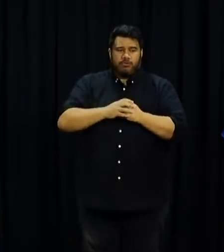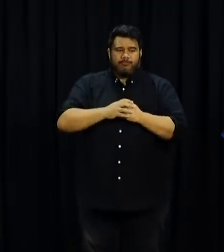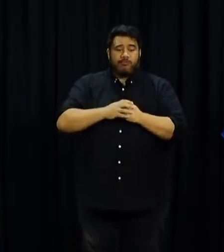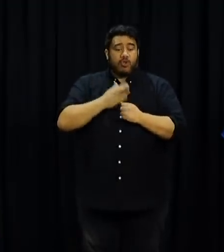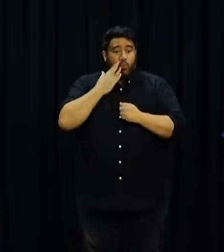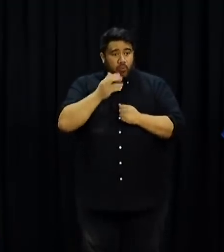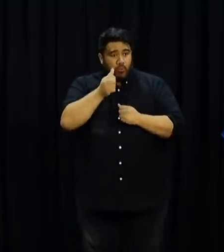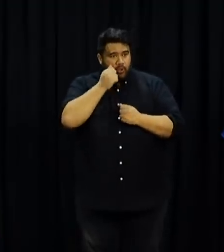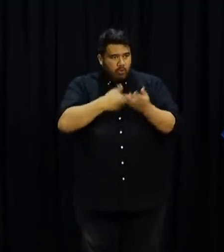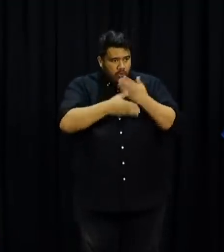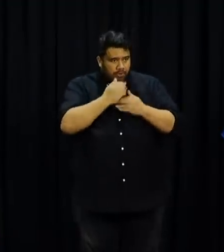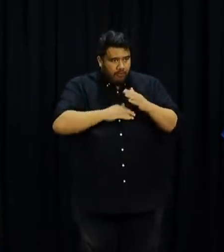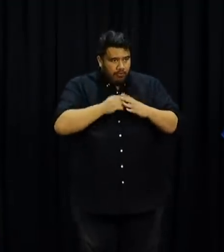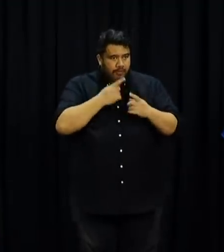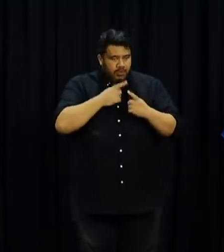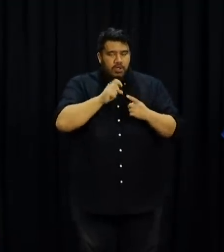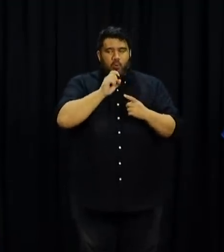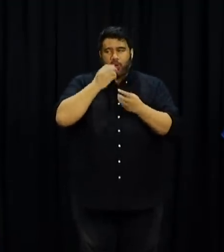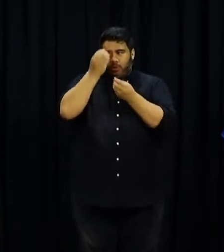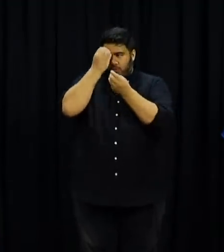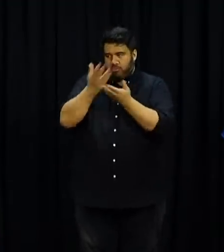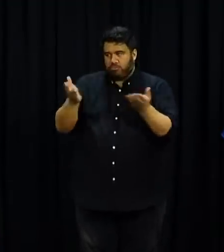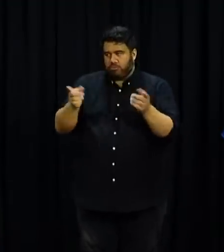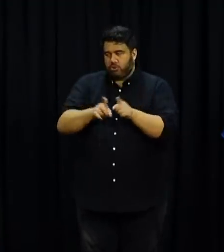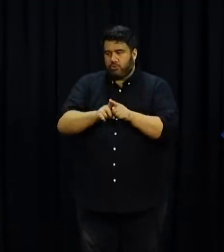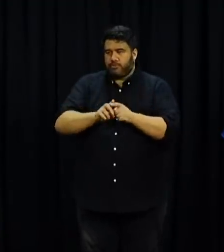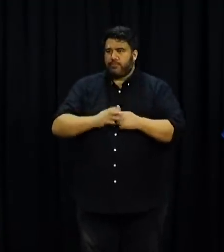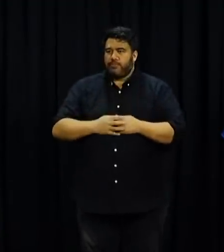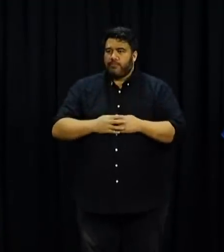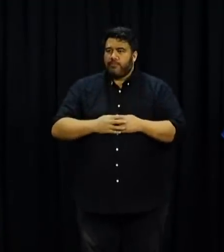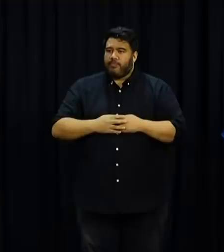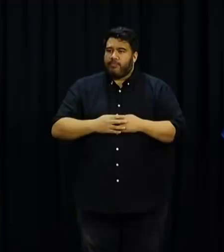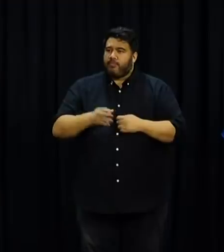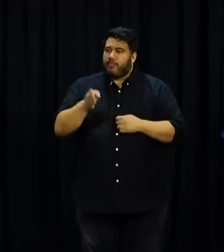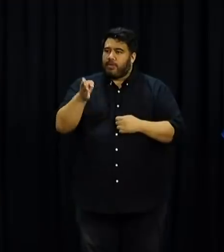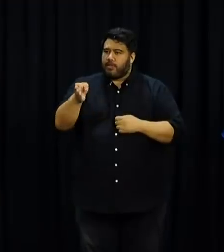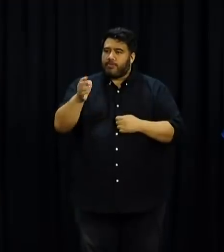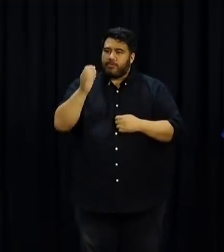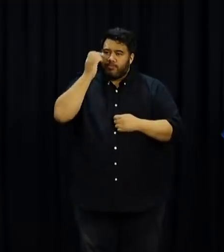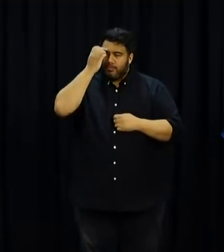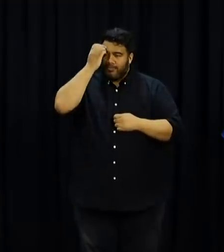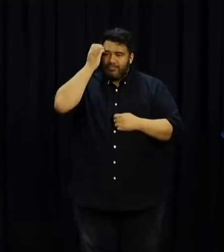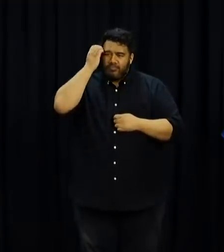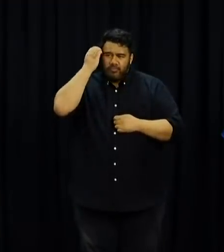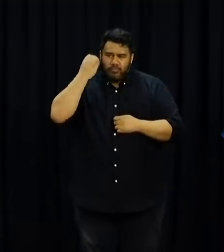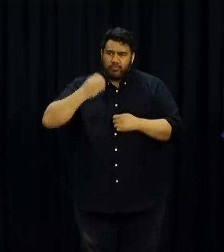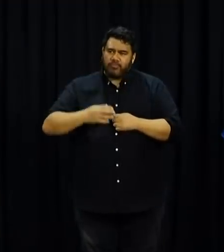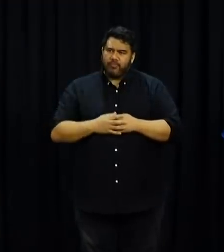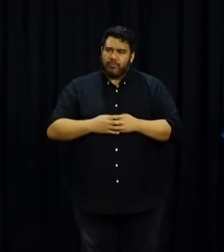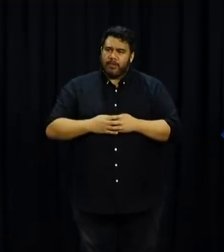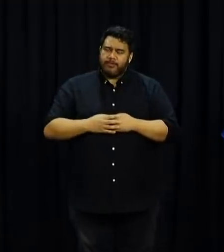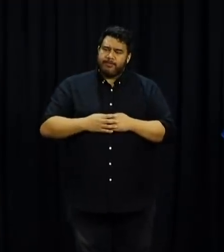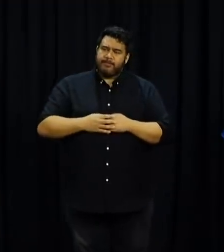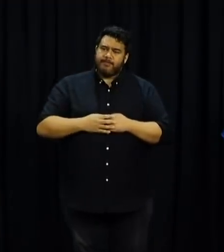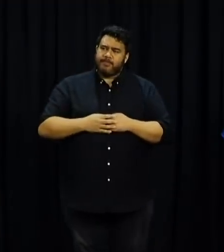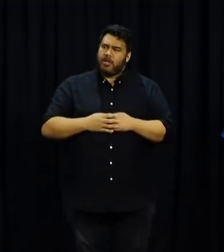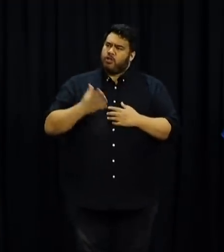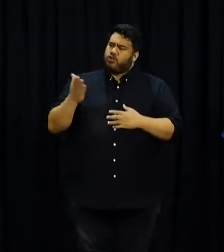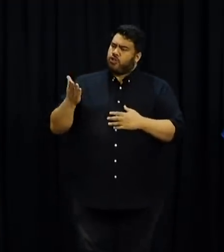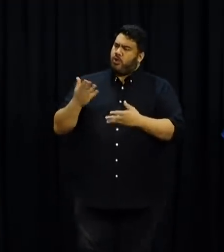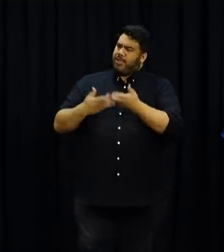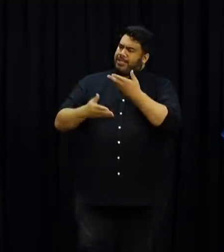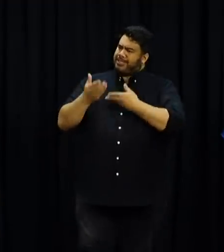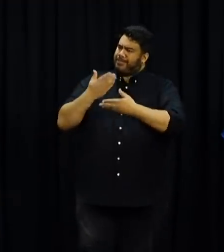make those public as well. Yeah. Okay, yeah. What are the best case and worst case scenarios that you're working to? Yeah. Well,